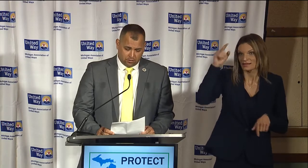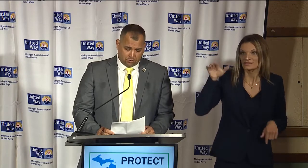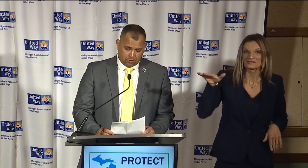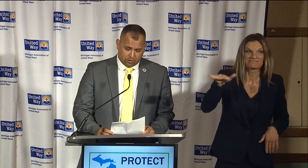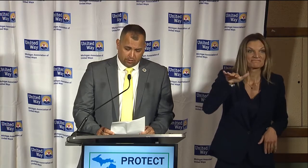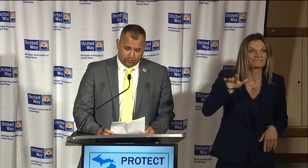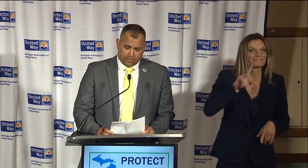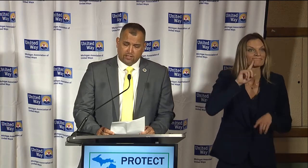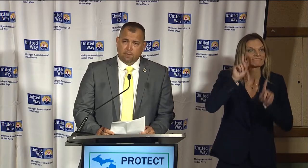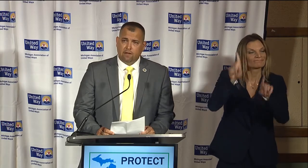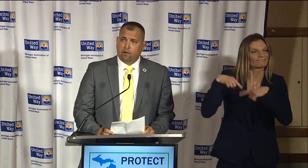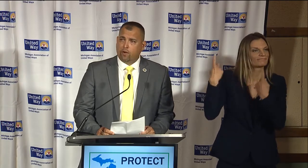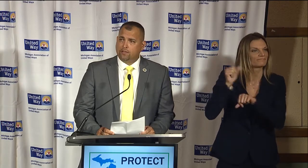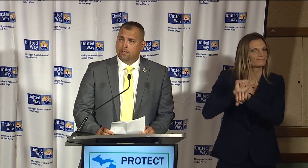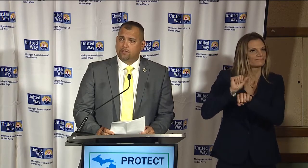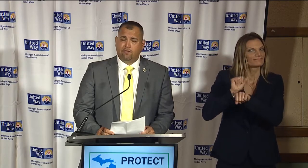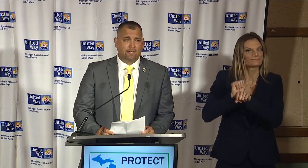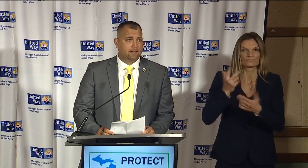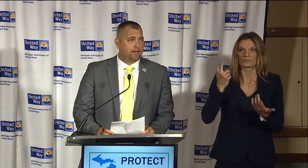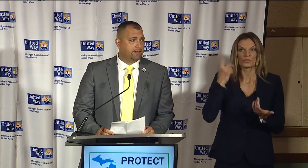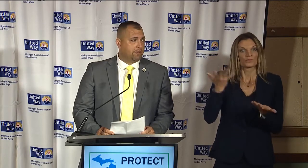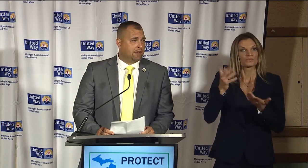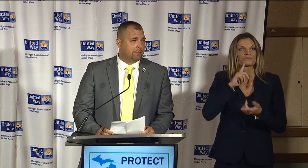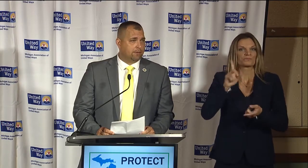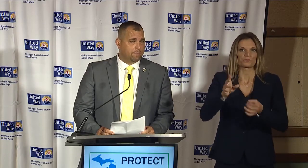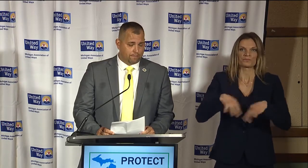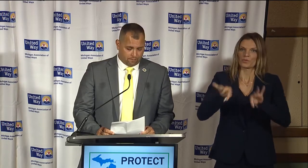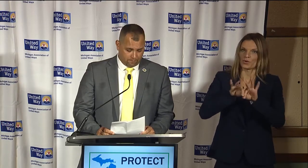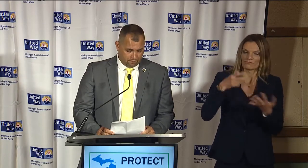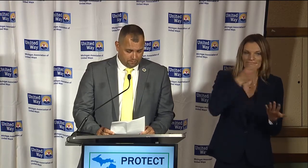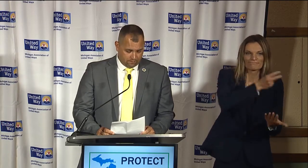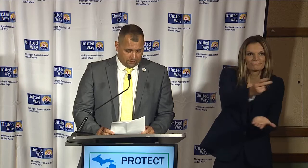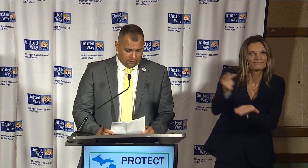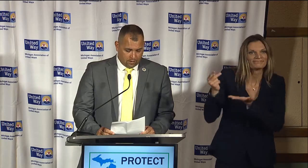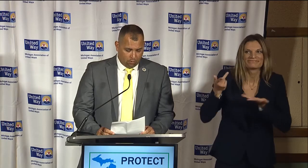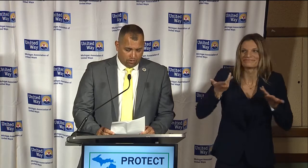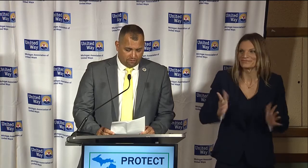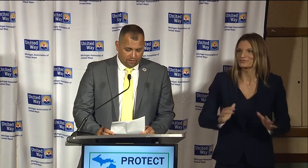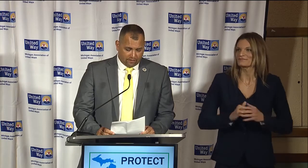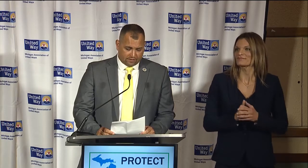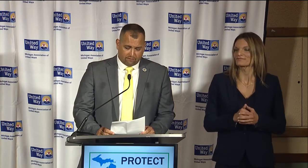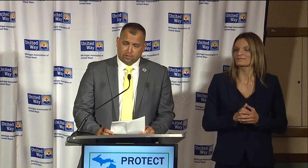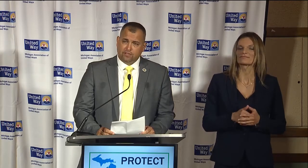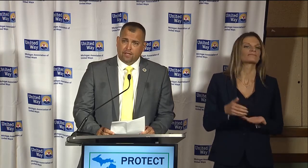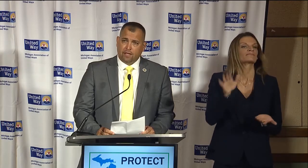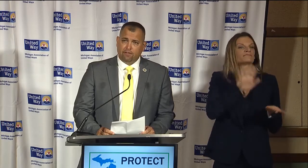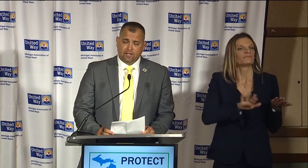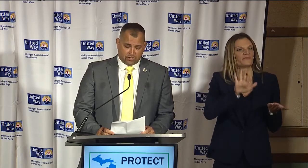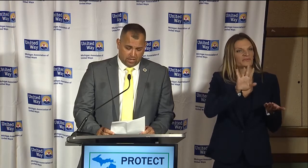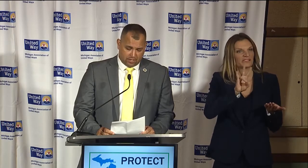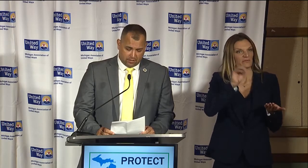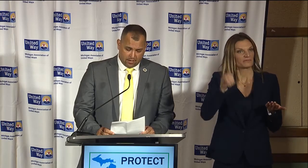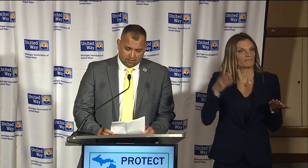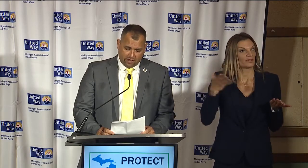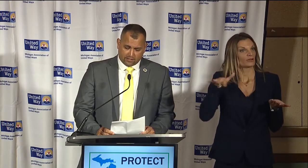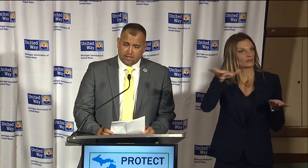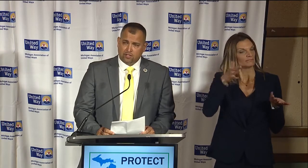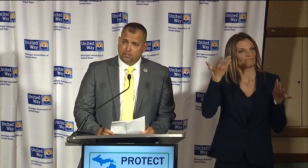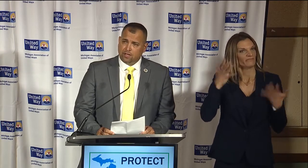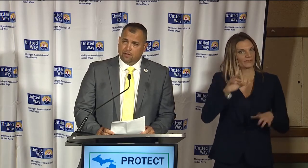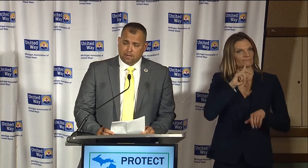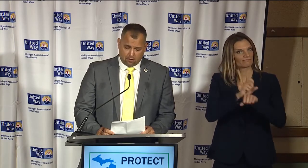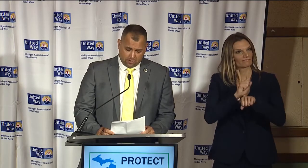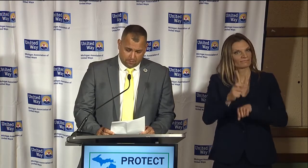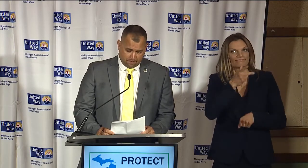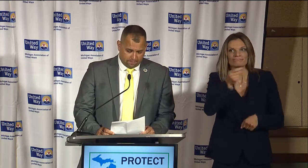tirelessly to ensure that we get as many of our residents vaccinated as possible. More than 57% have initiated the